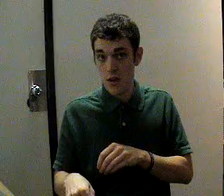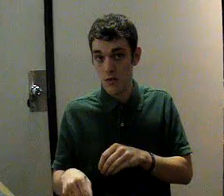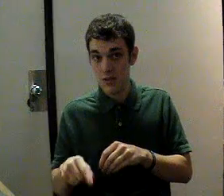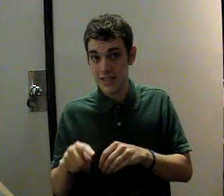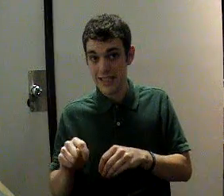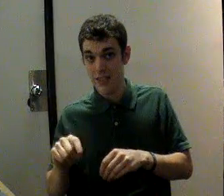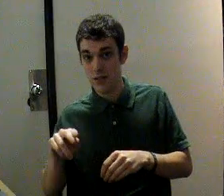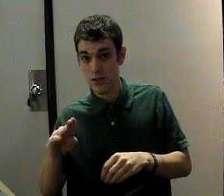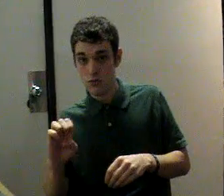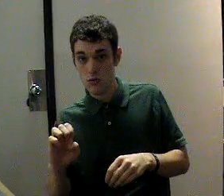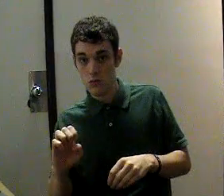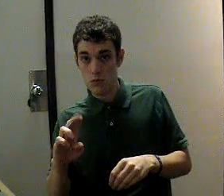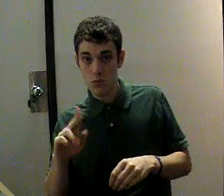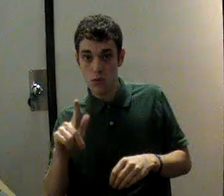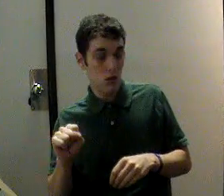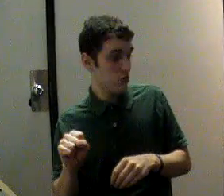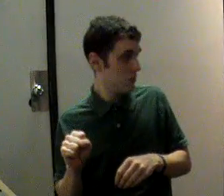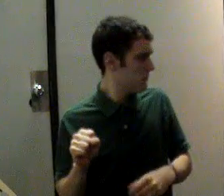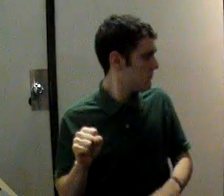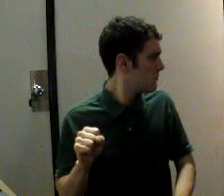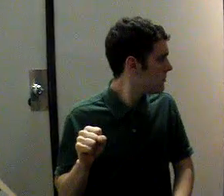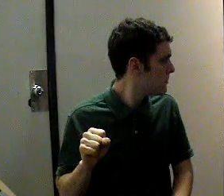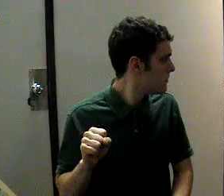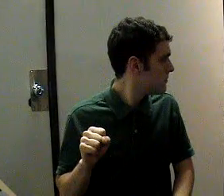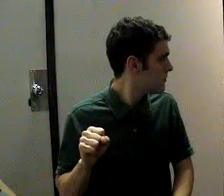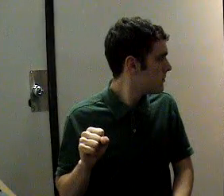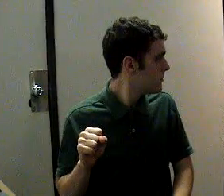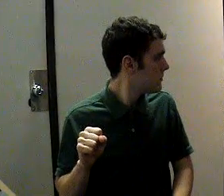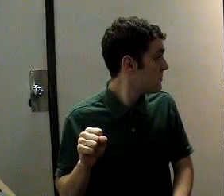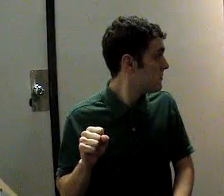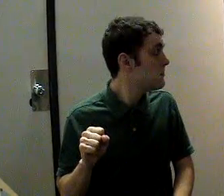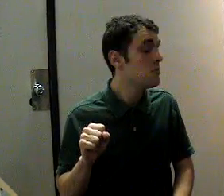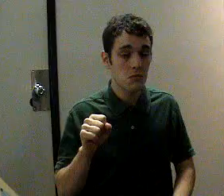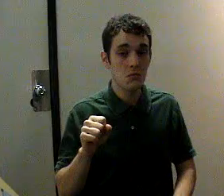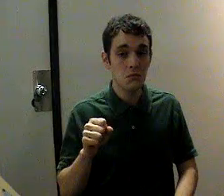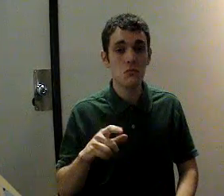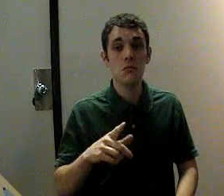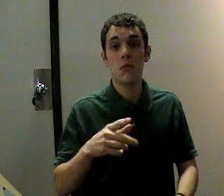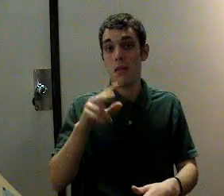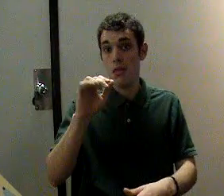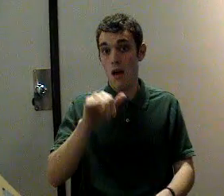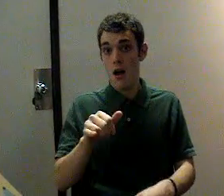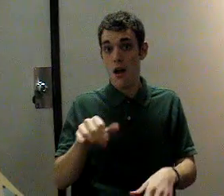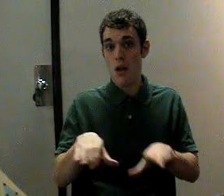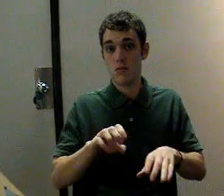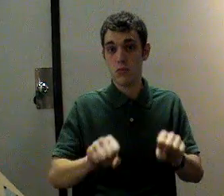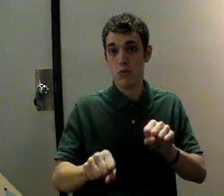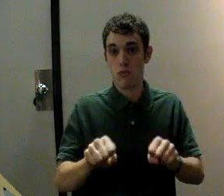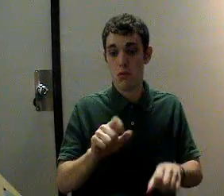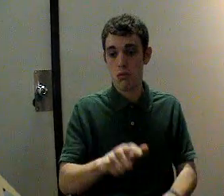T tubules. Then what is that action potential going to cause? Huh? Calcium release again